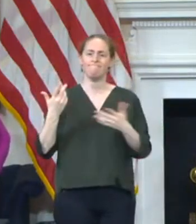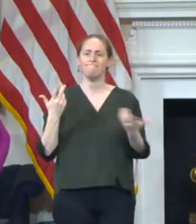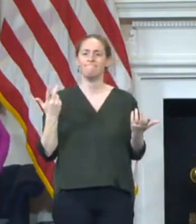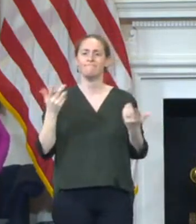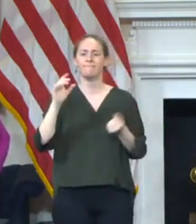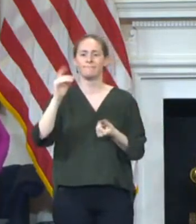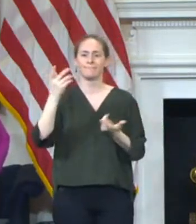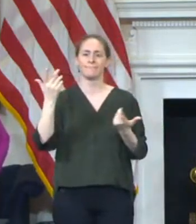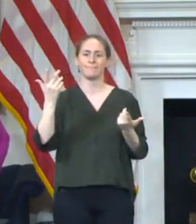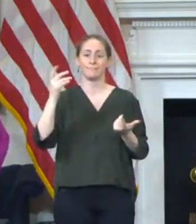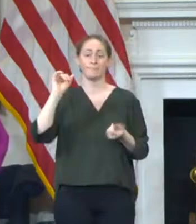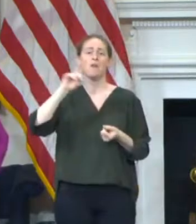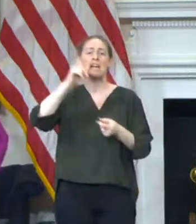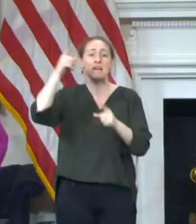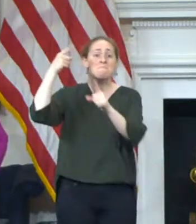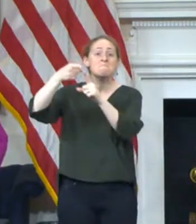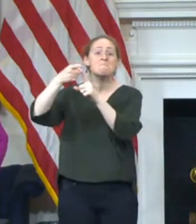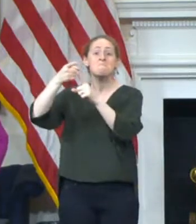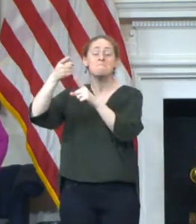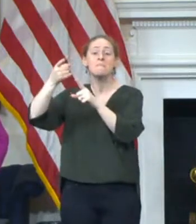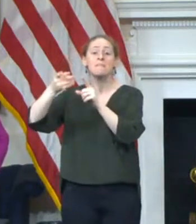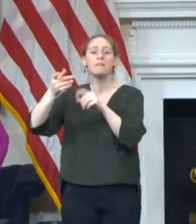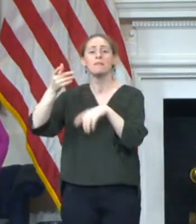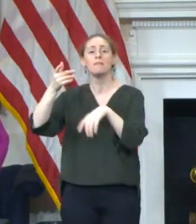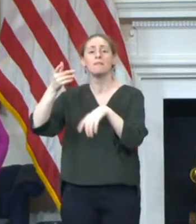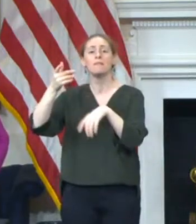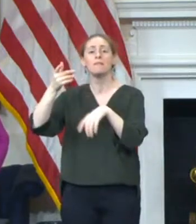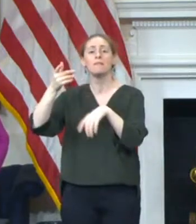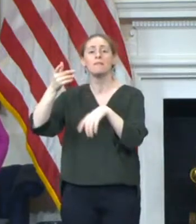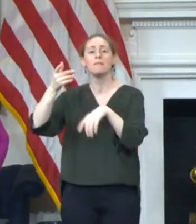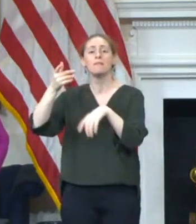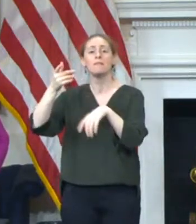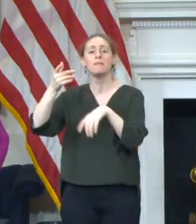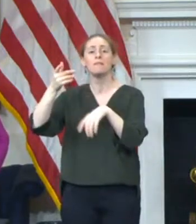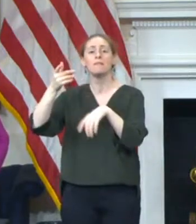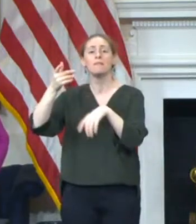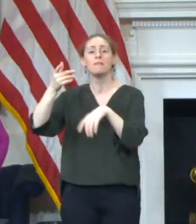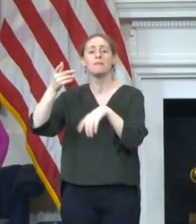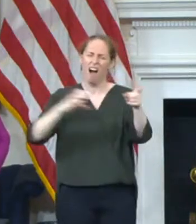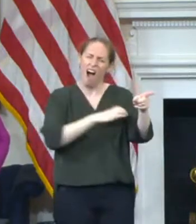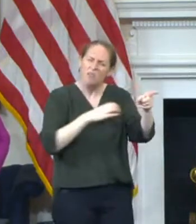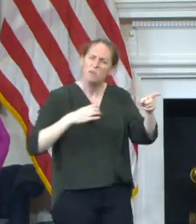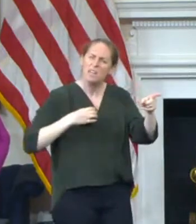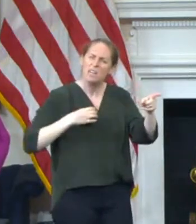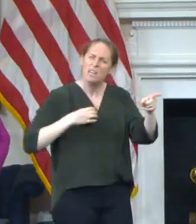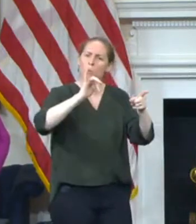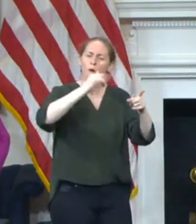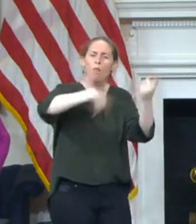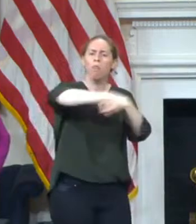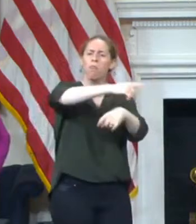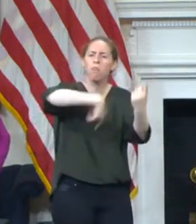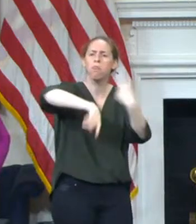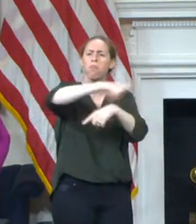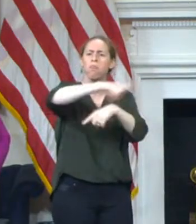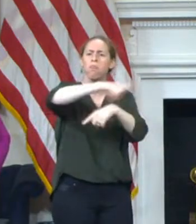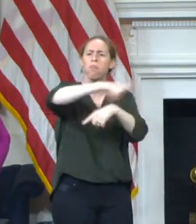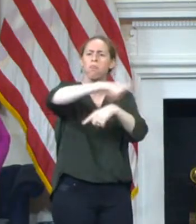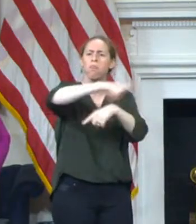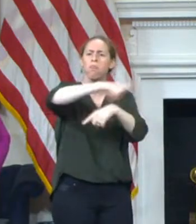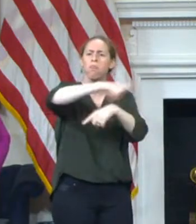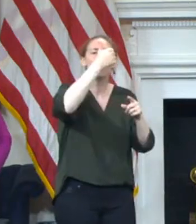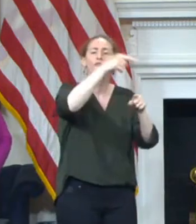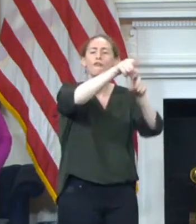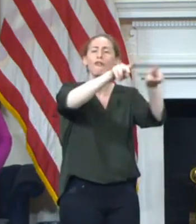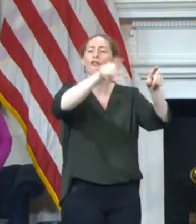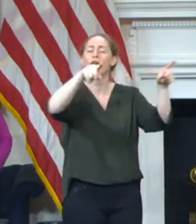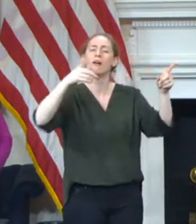administration, but it's also Congress with the potential turnover and changes and them all focused on other things.